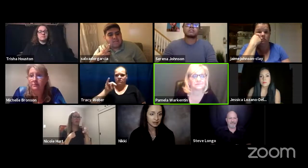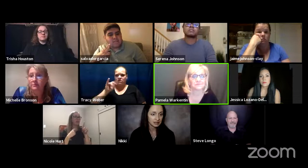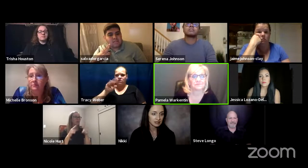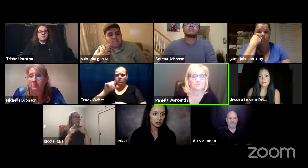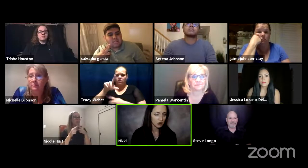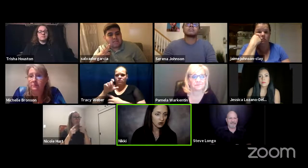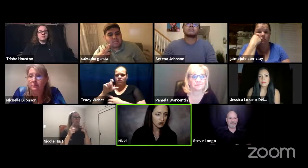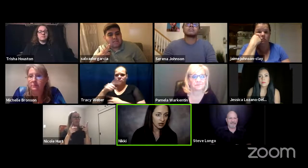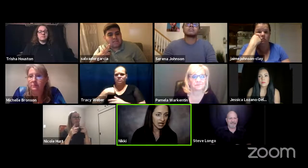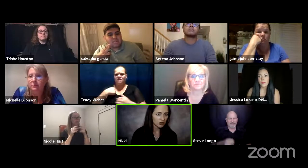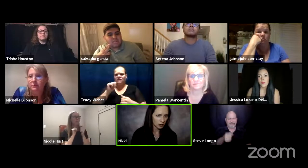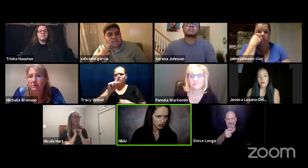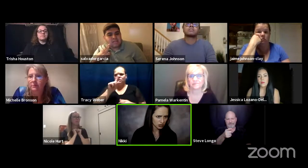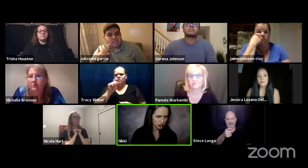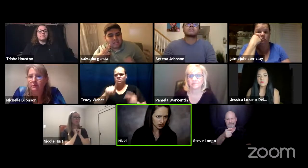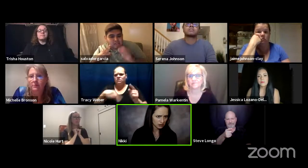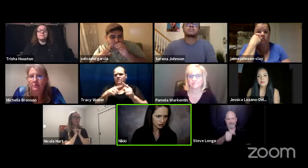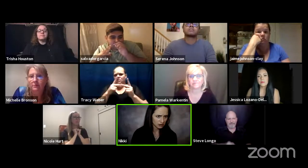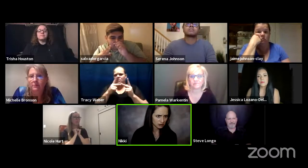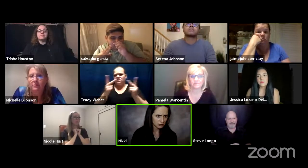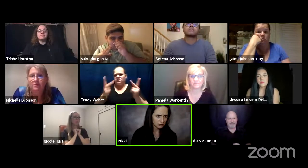This is Nicole. I have a question.